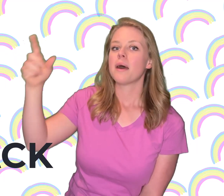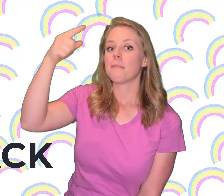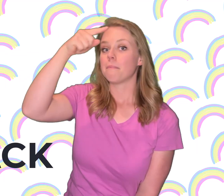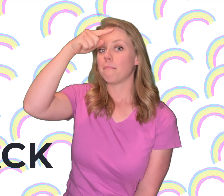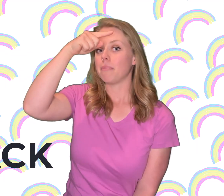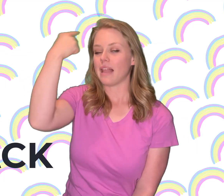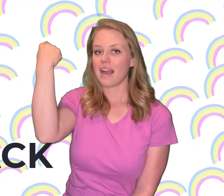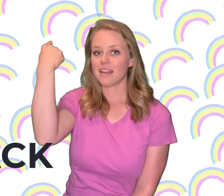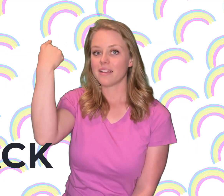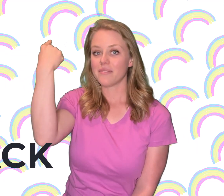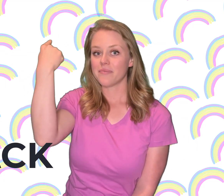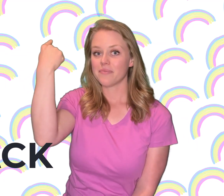black,